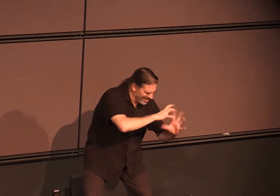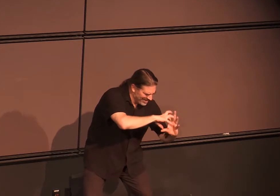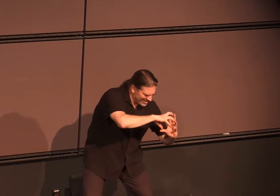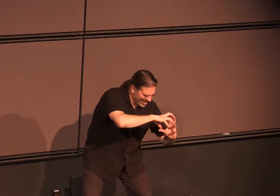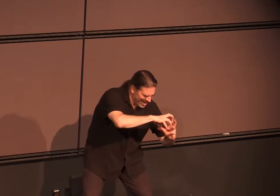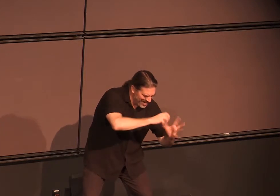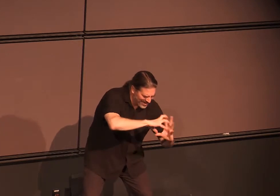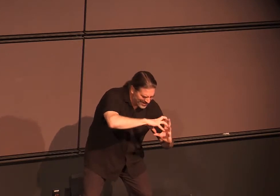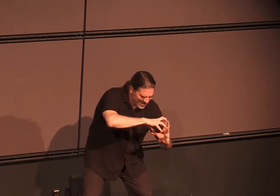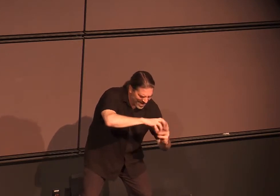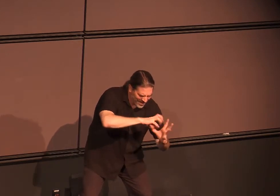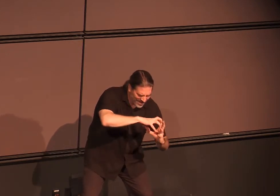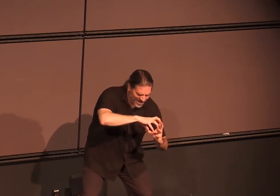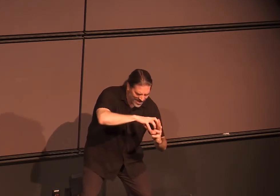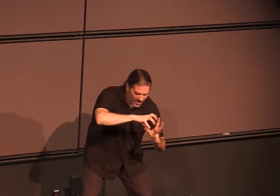Above this earth